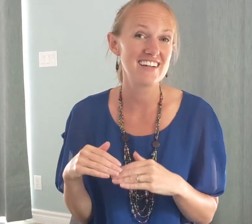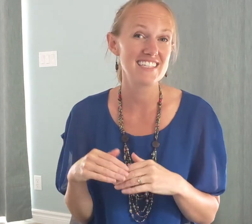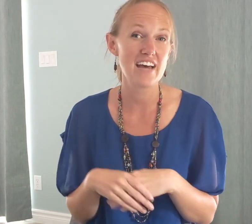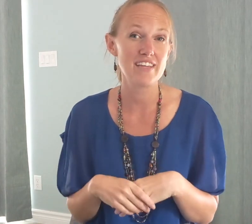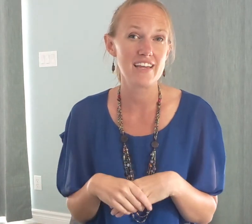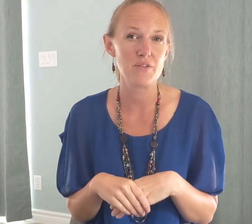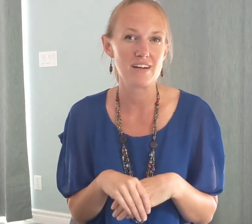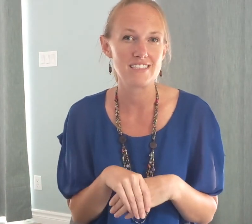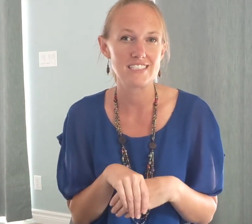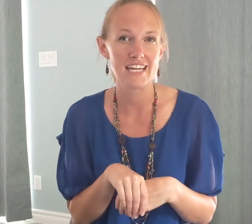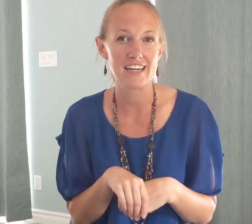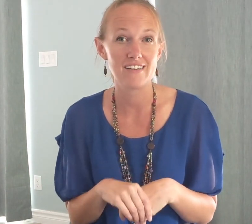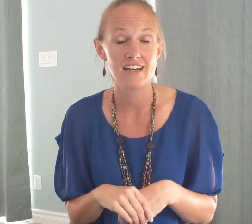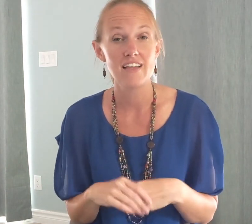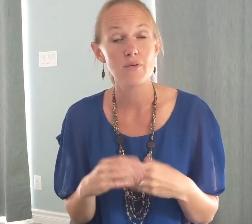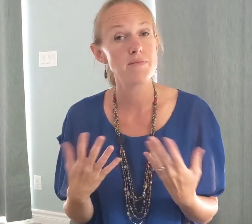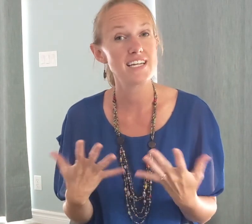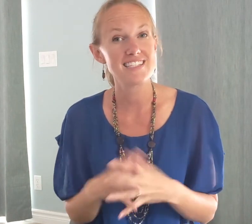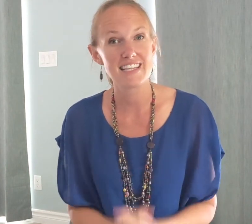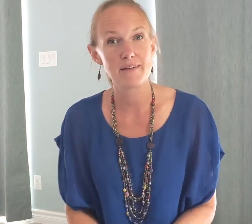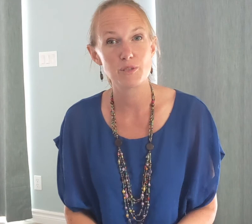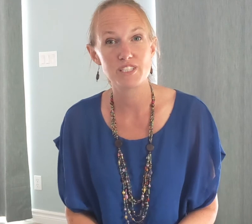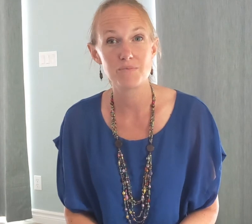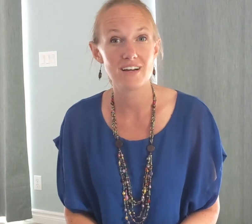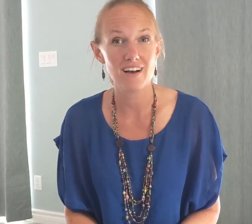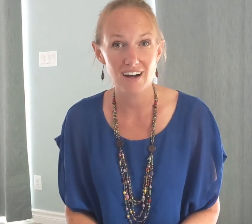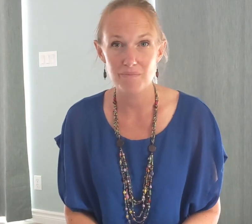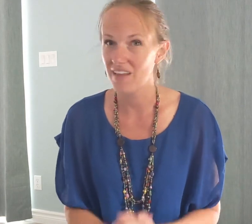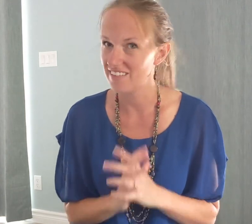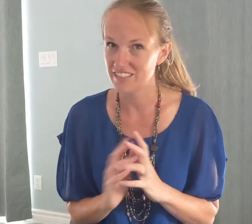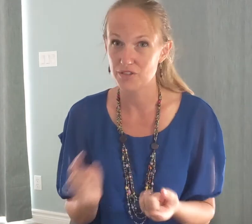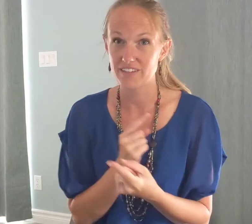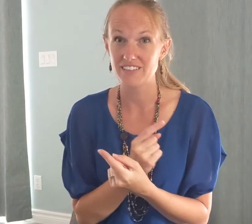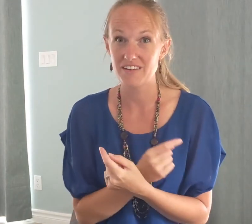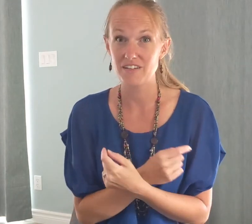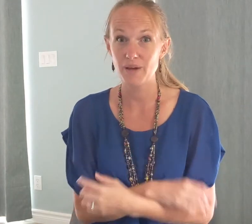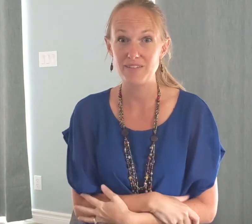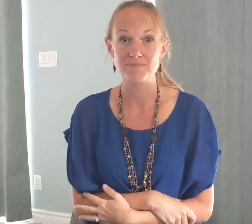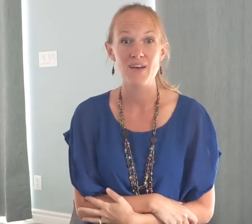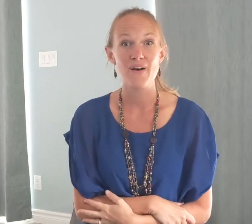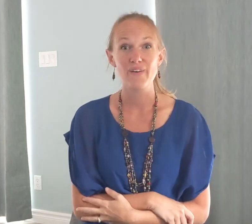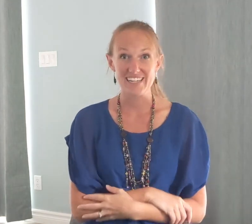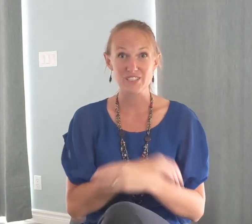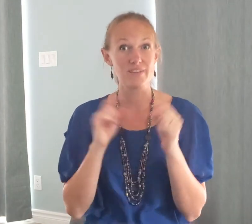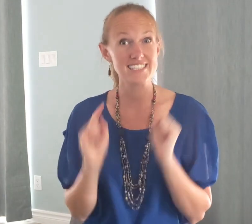to navigate, you can always check out the website, signlanguageworship.com. All the tutorials are there as well. Okay, so this is